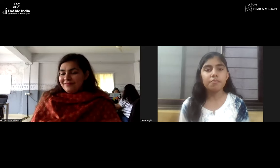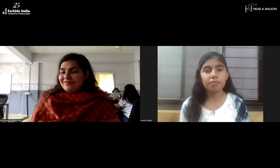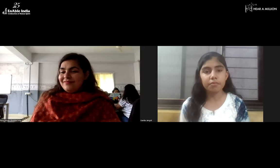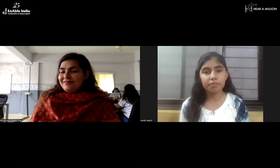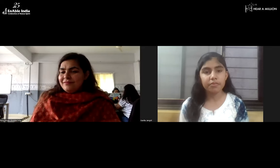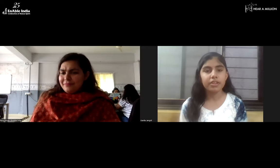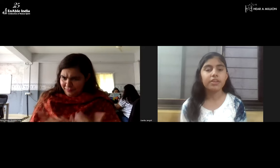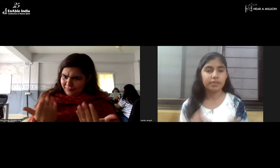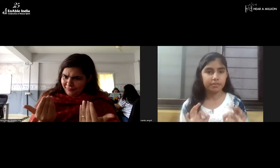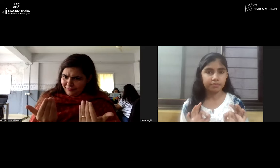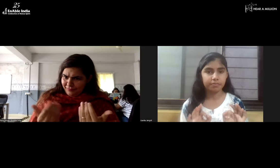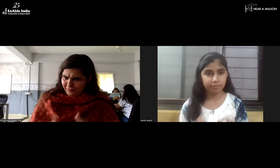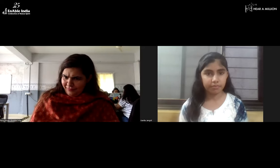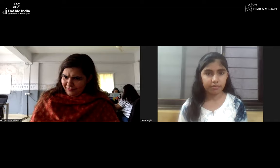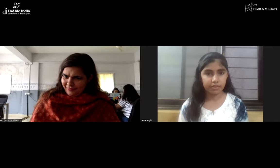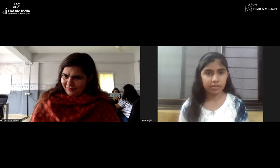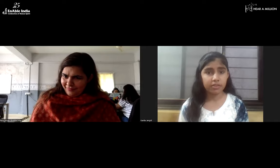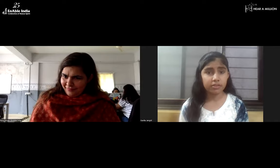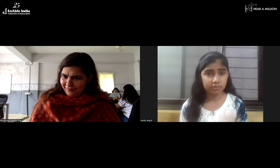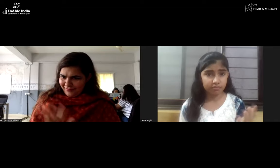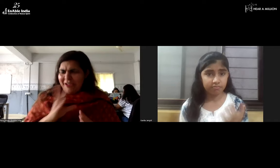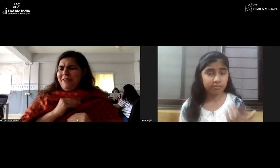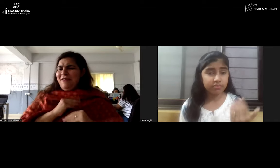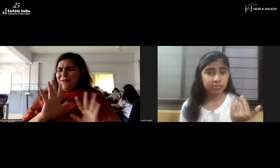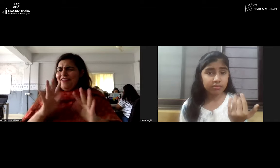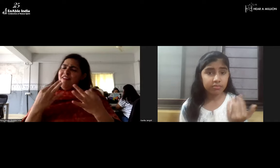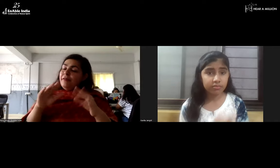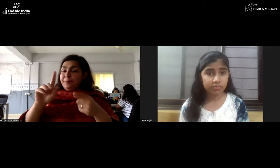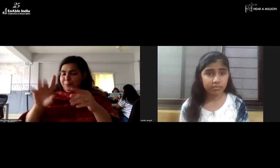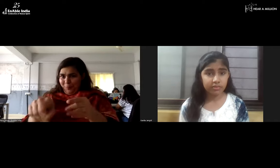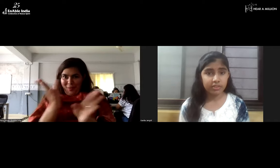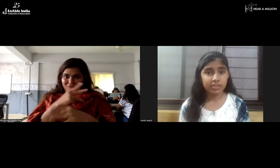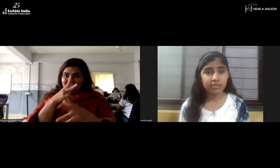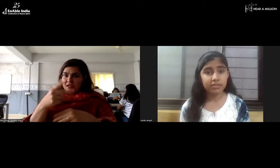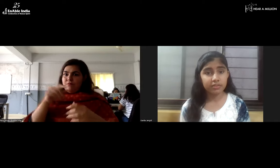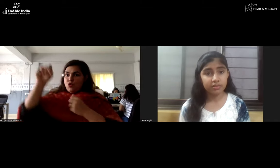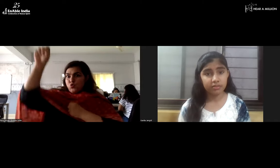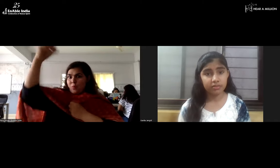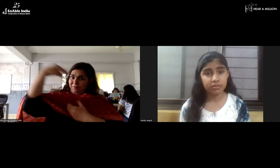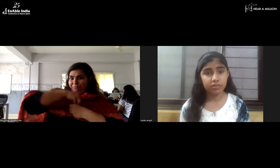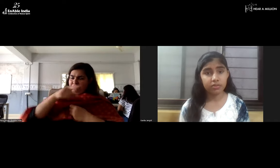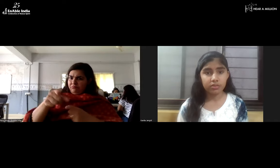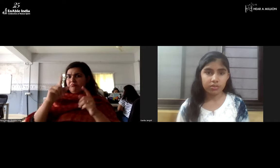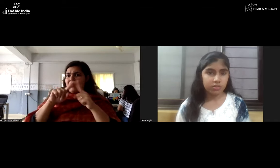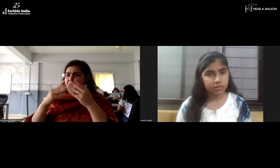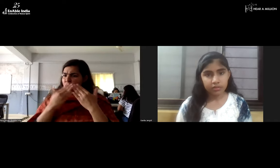That's my sign name. My name is Mantosh Tandi.